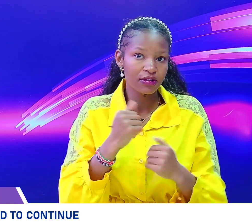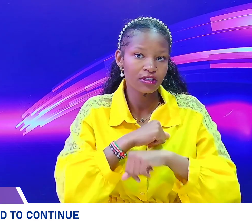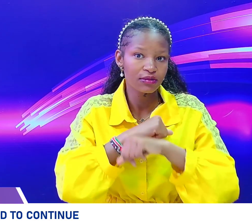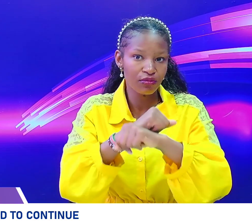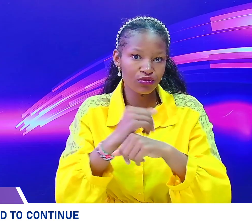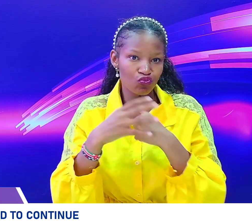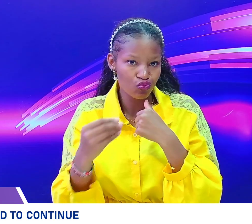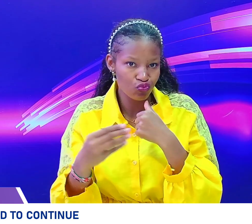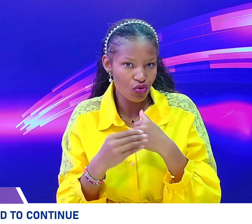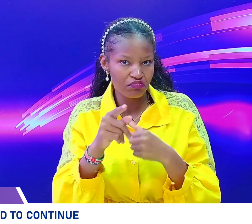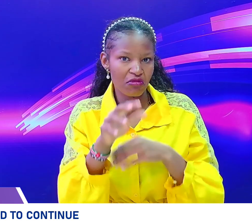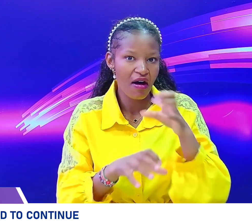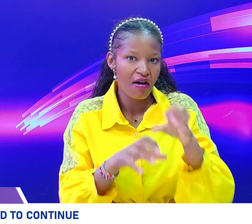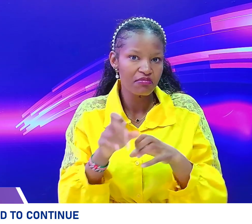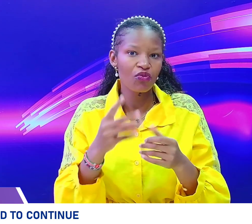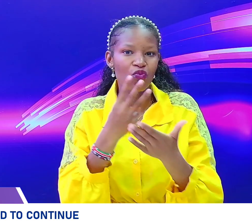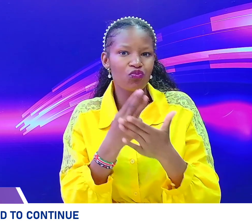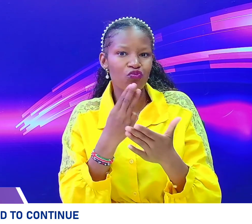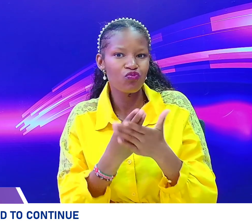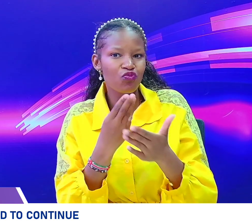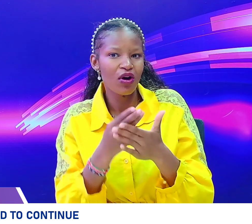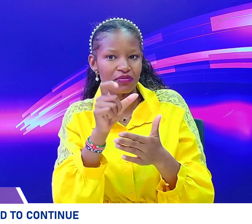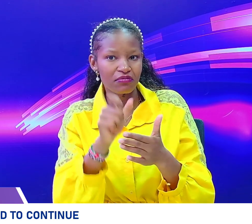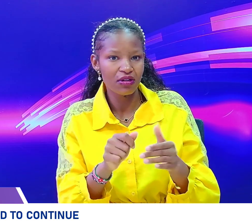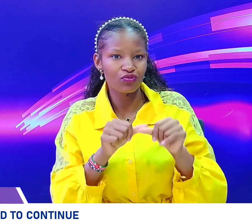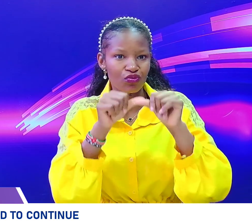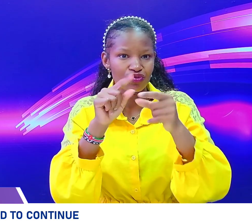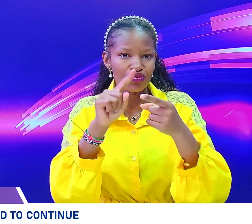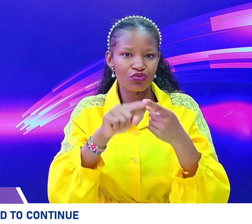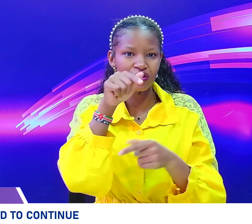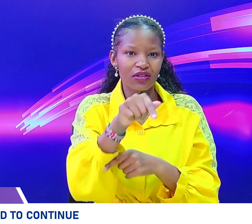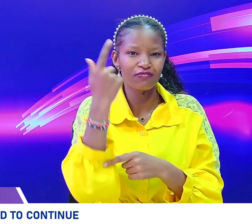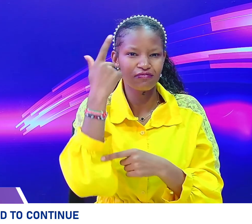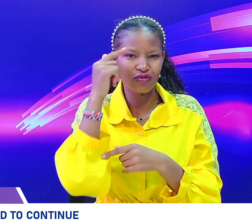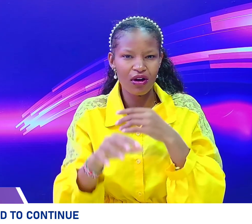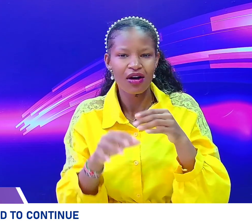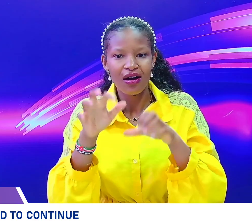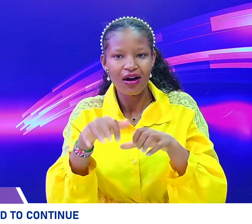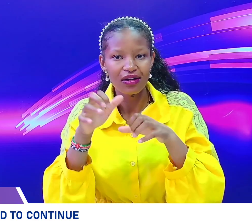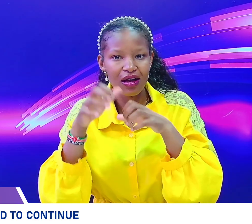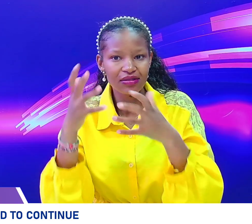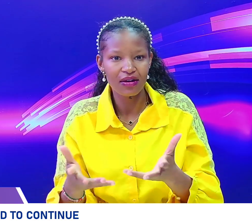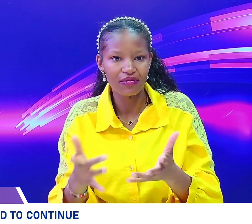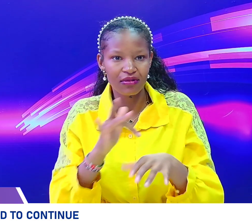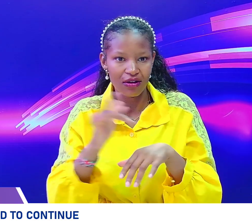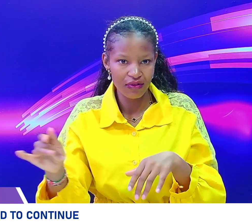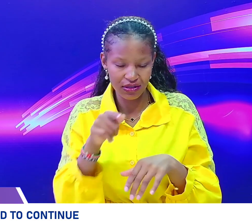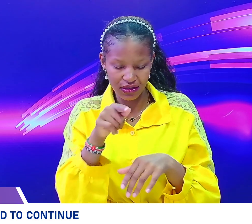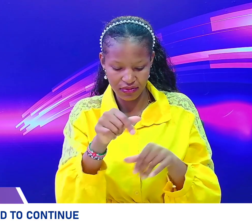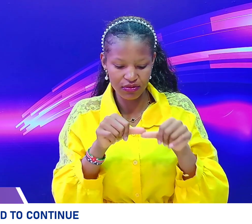Farmers have been advised to protect crops and livestock as the wet condition continues to impact agricultural